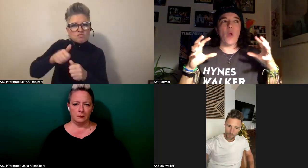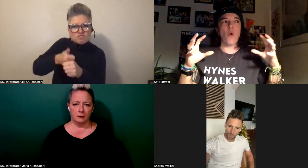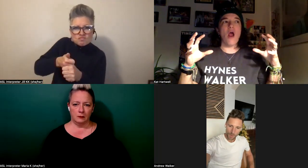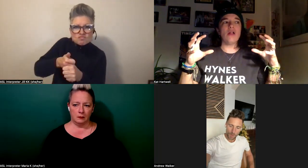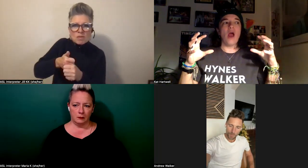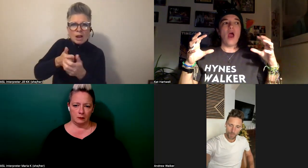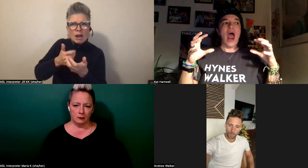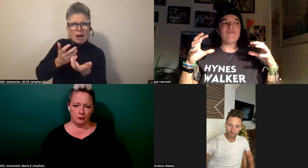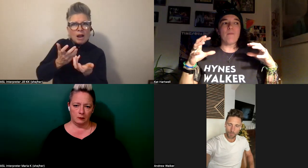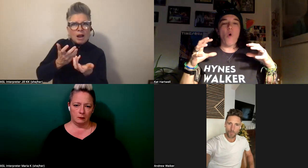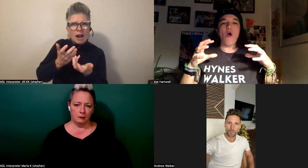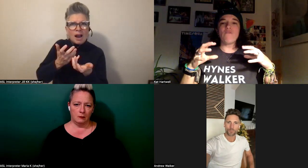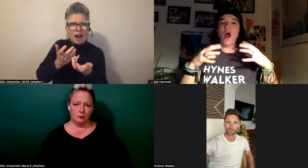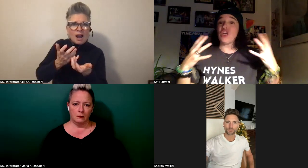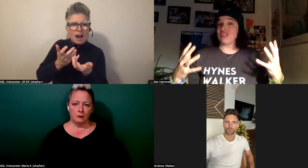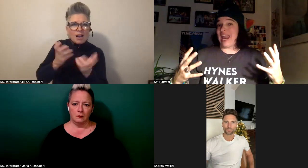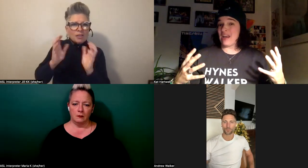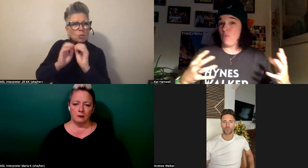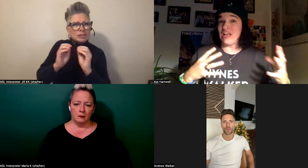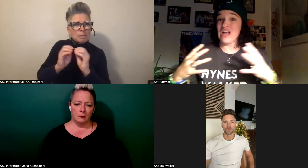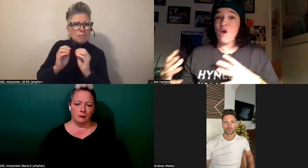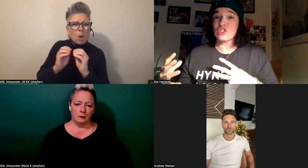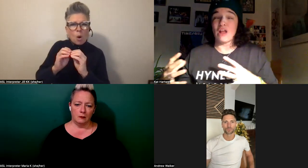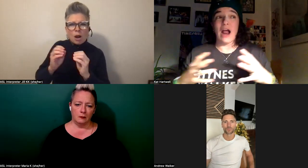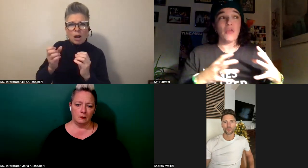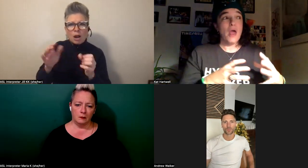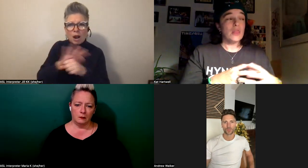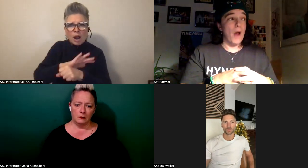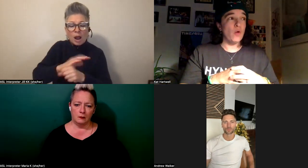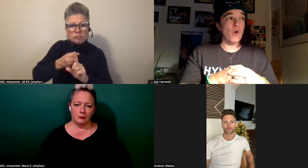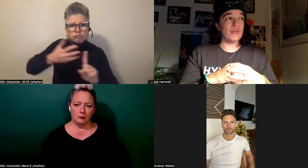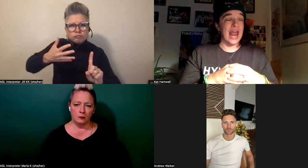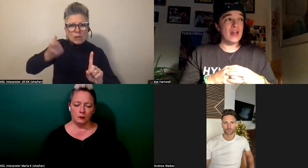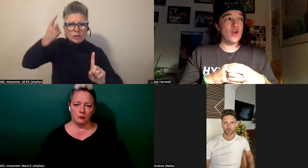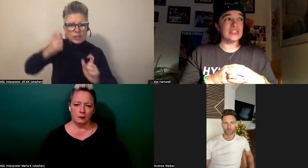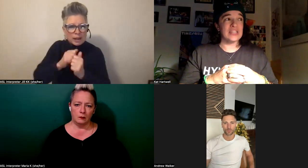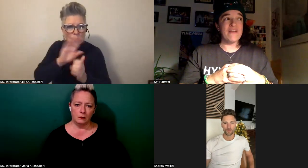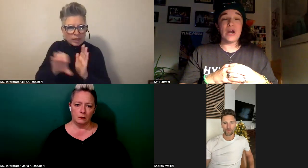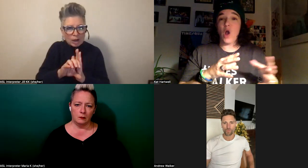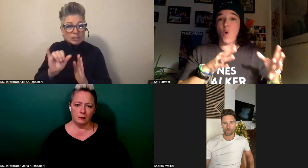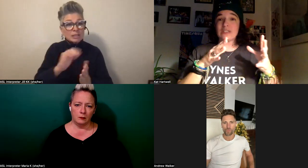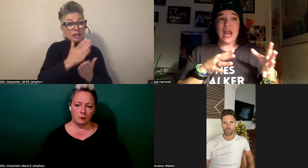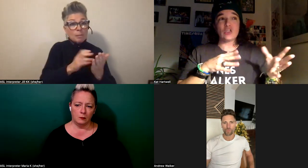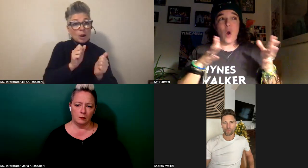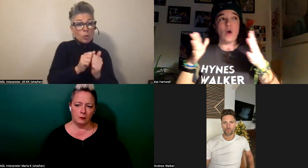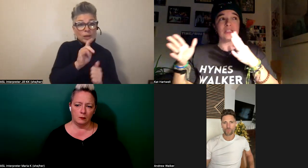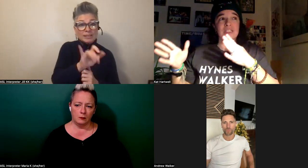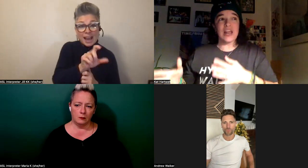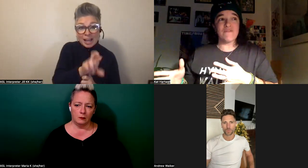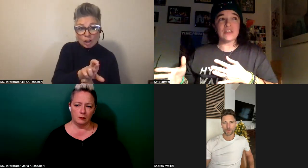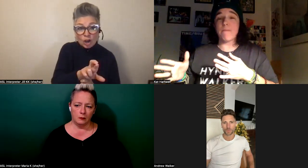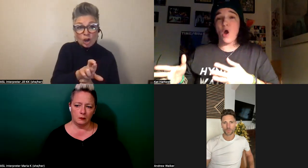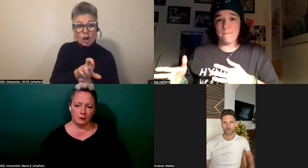think they will have a more of an understanding with each character. Like the part with Taylor and Stephen Taylor going